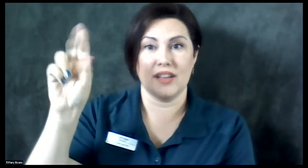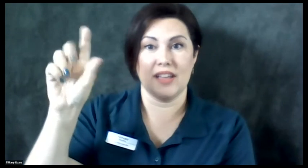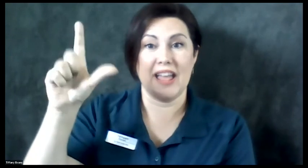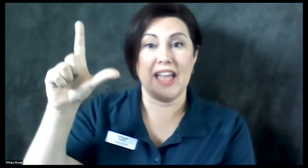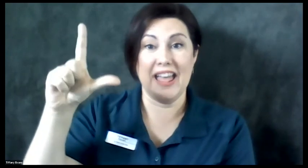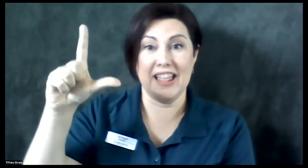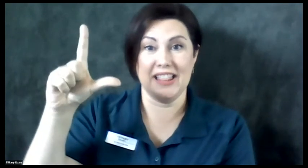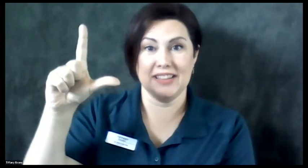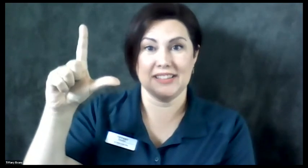L